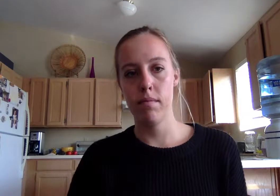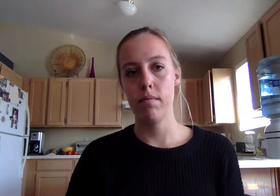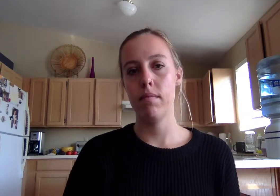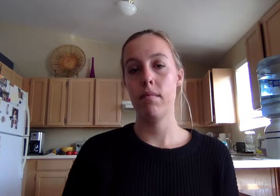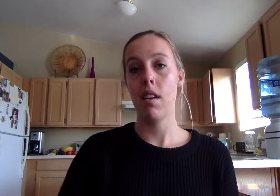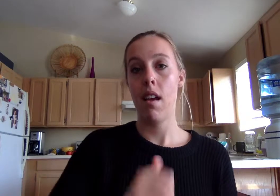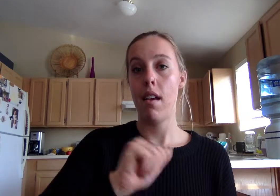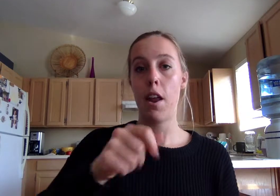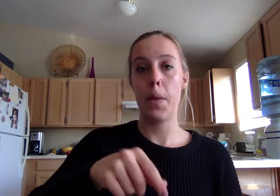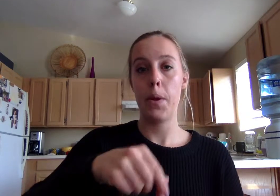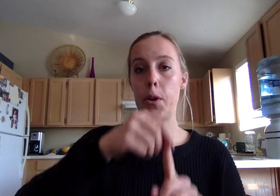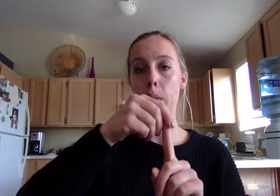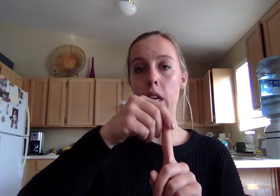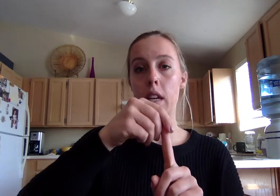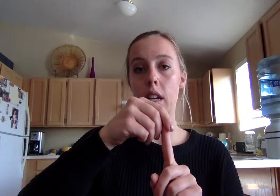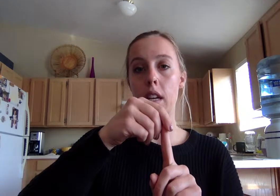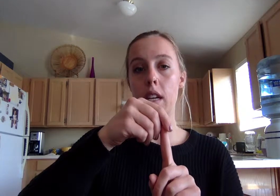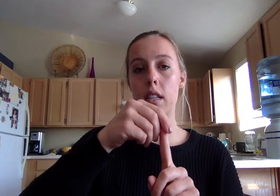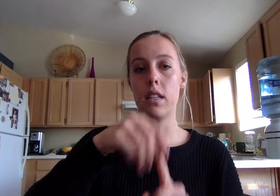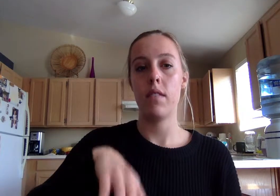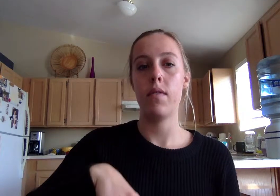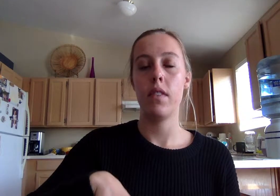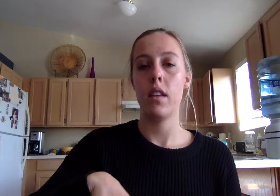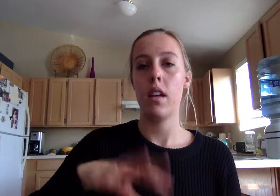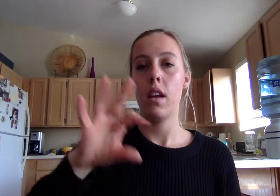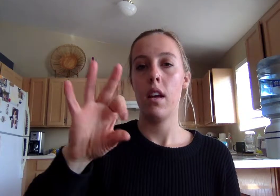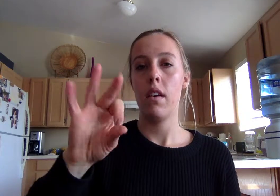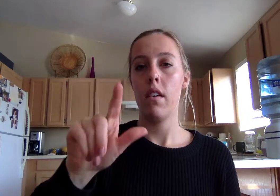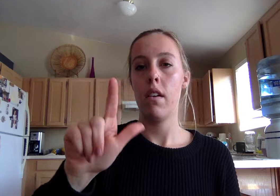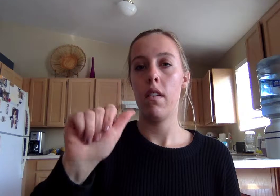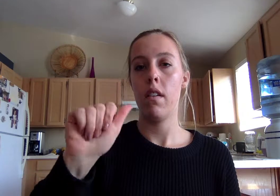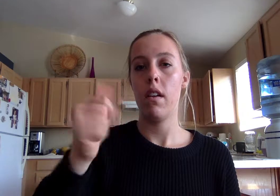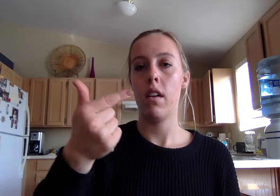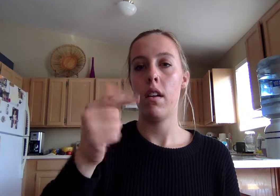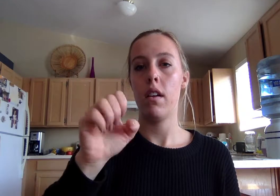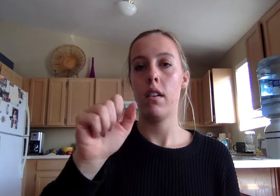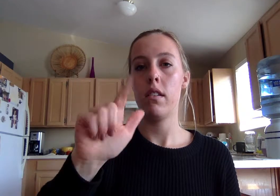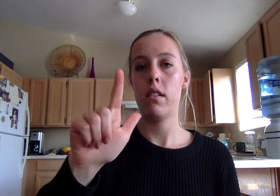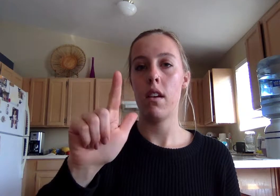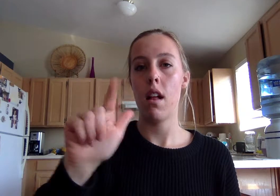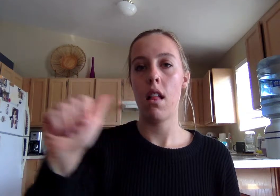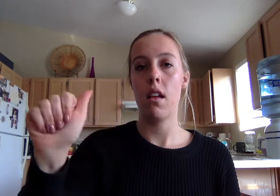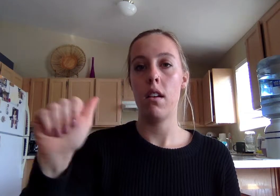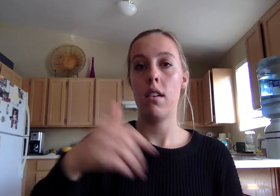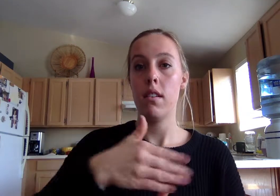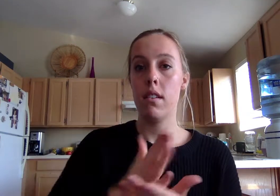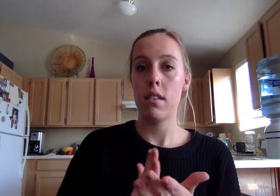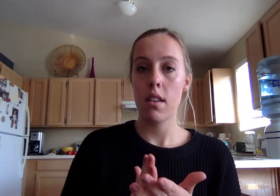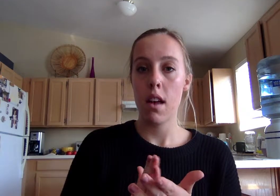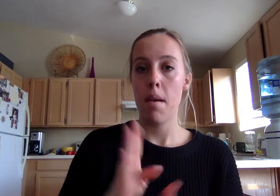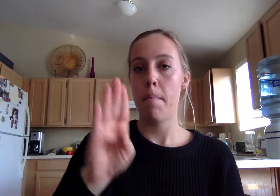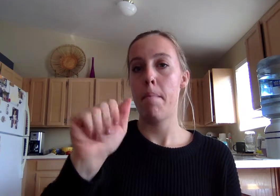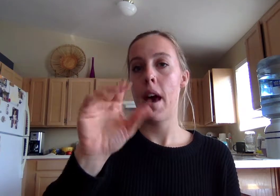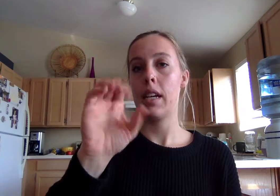Another unique feature in some cells is flagella. Some bacteria have flagella. A flagellum is like a